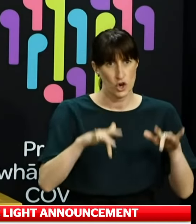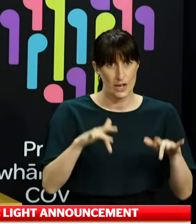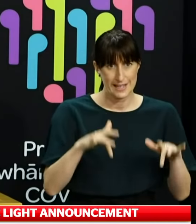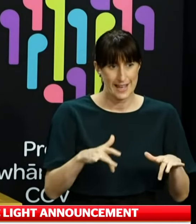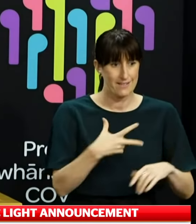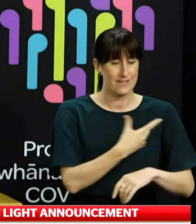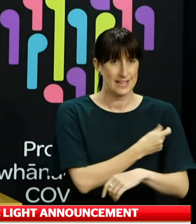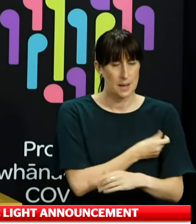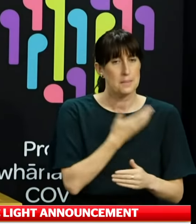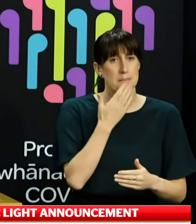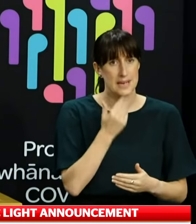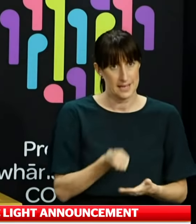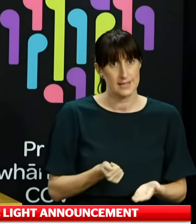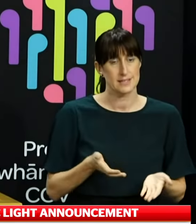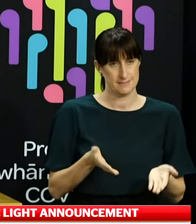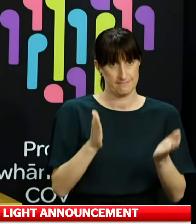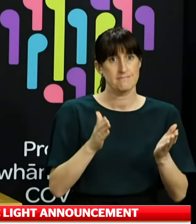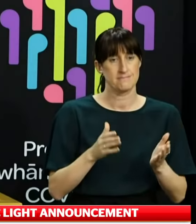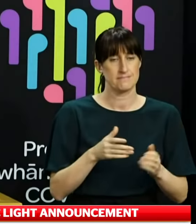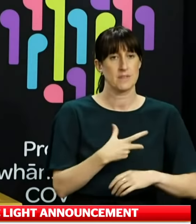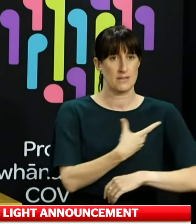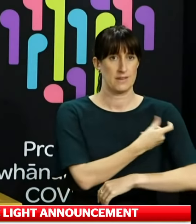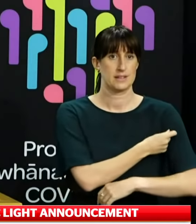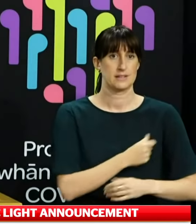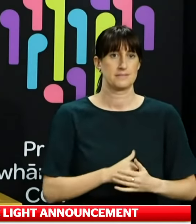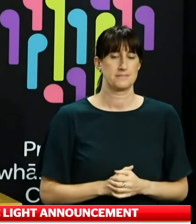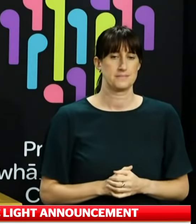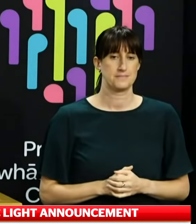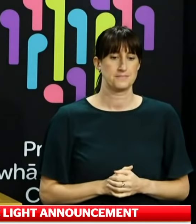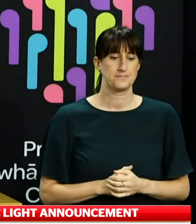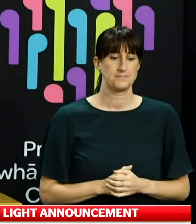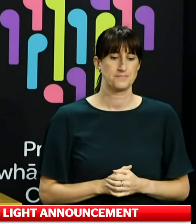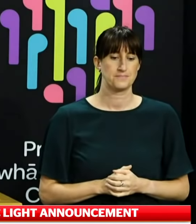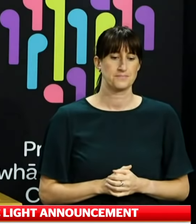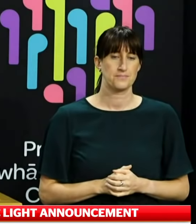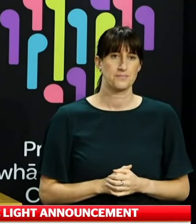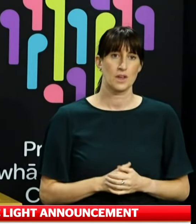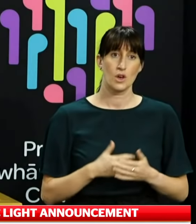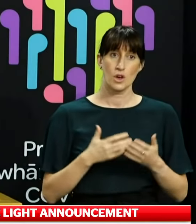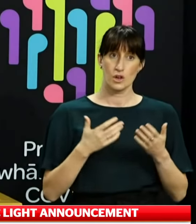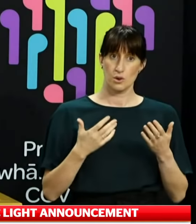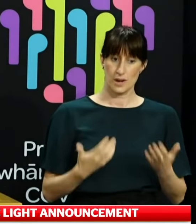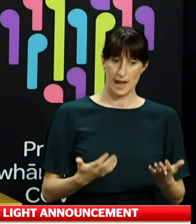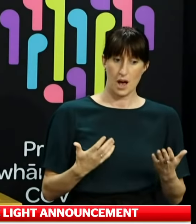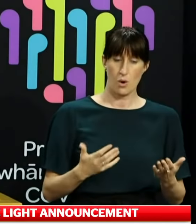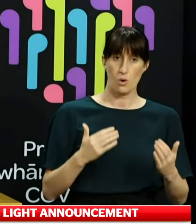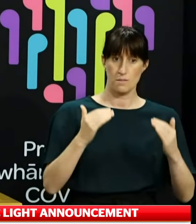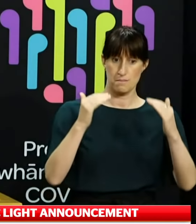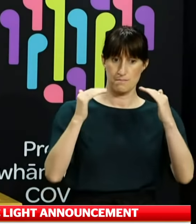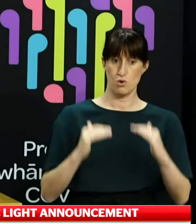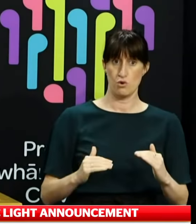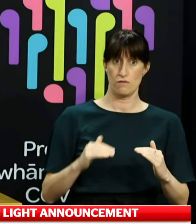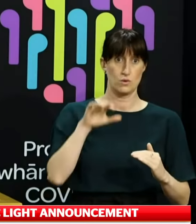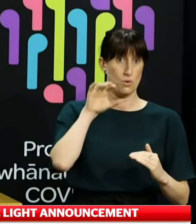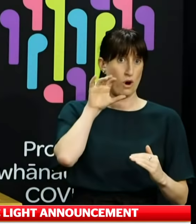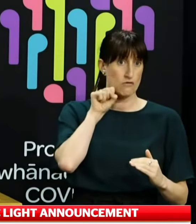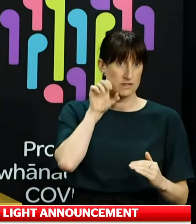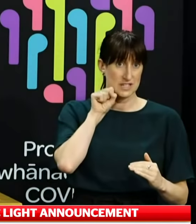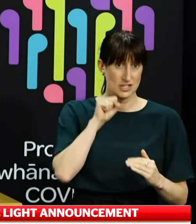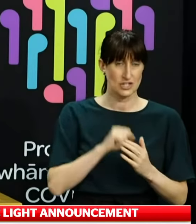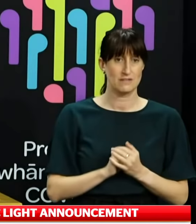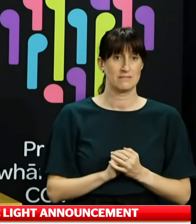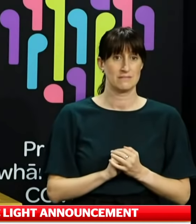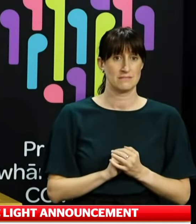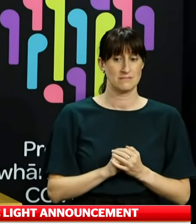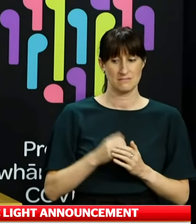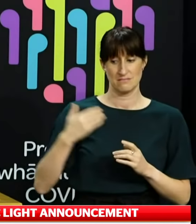boosted to do so. So as we move into this next stage of our response, having survived the worst